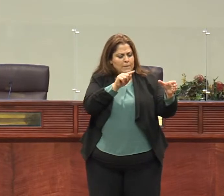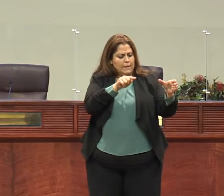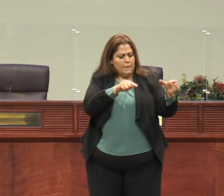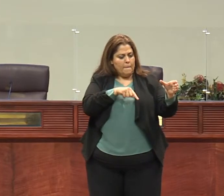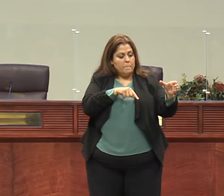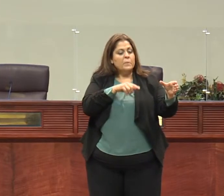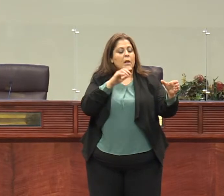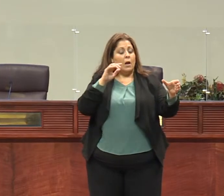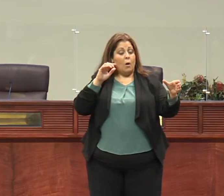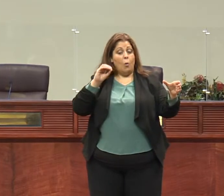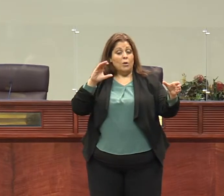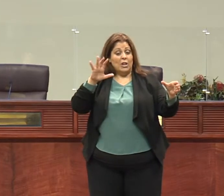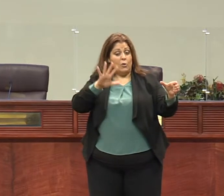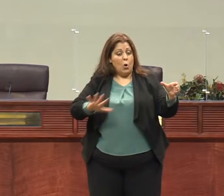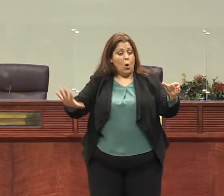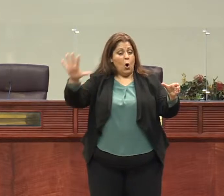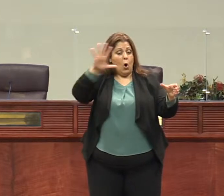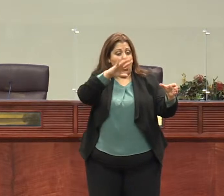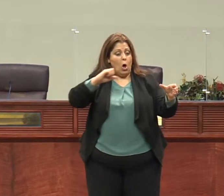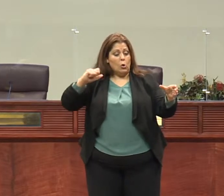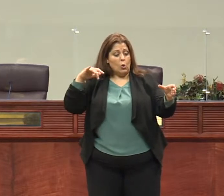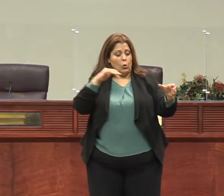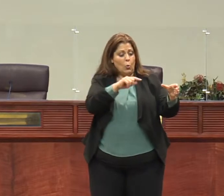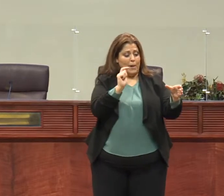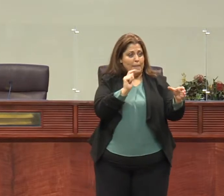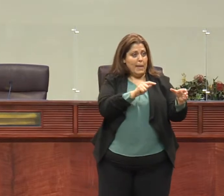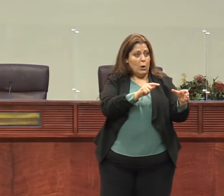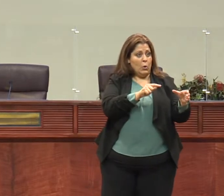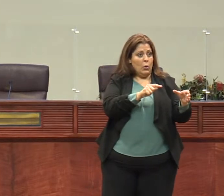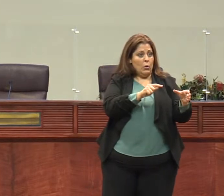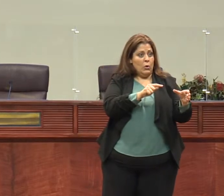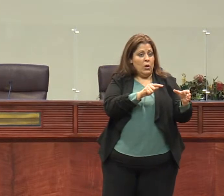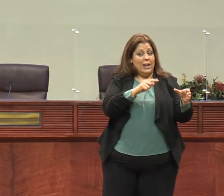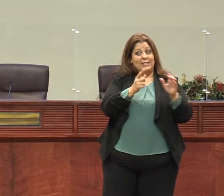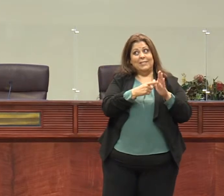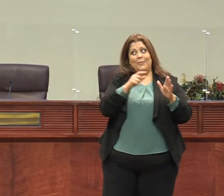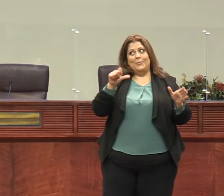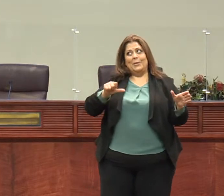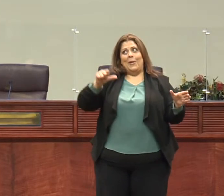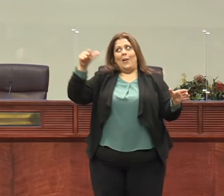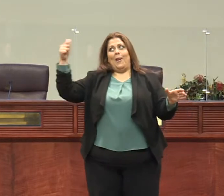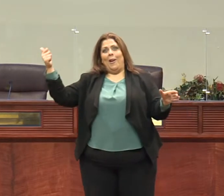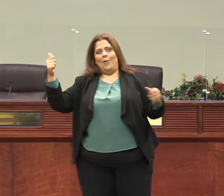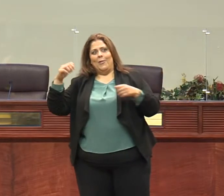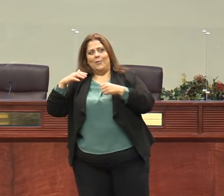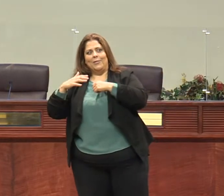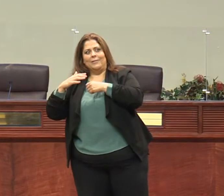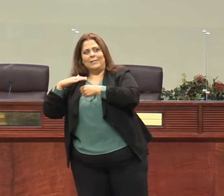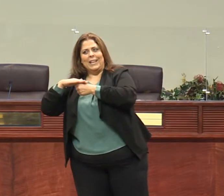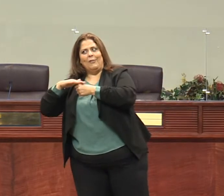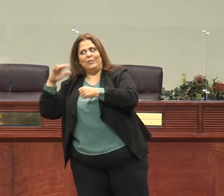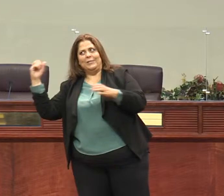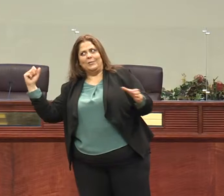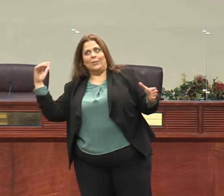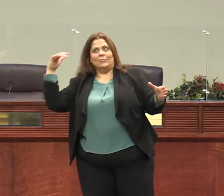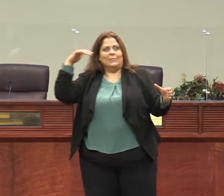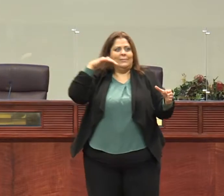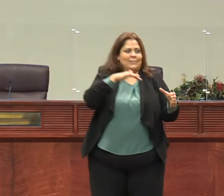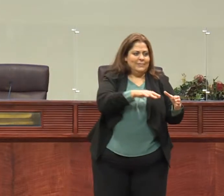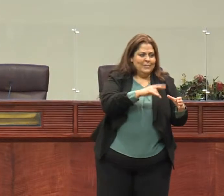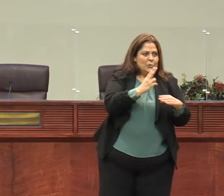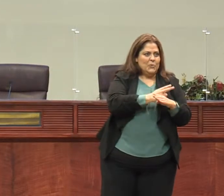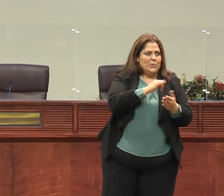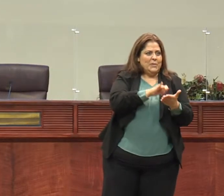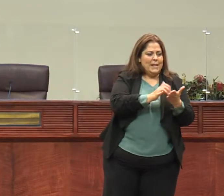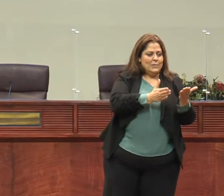of Orange County, and in some instances people come from some other counties into our county to avail themselves of the service.